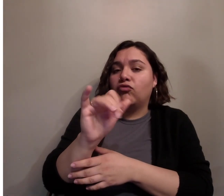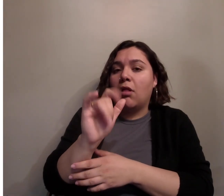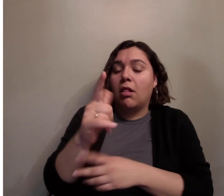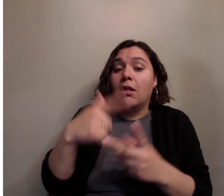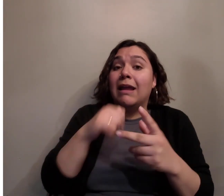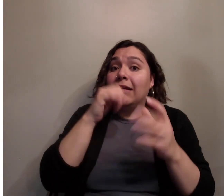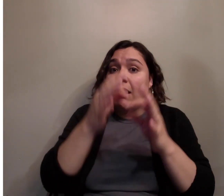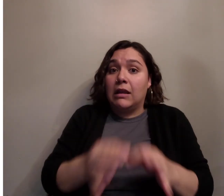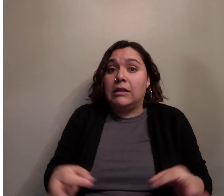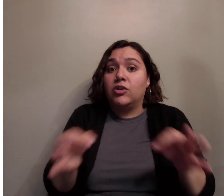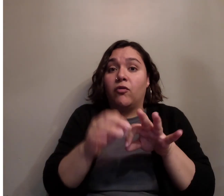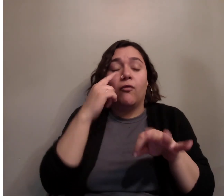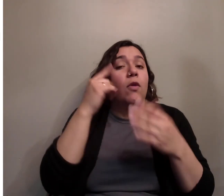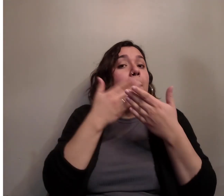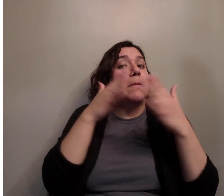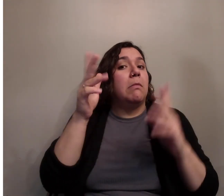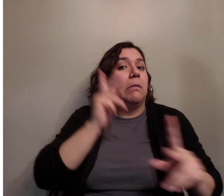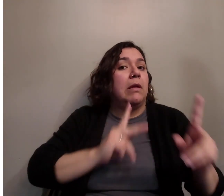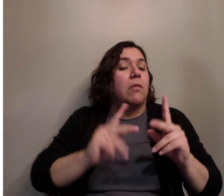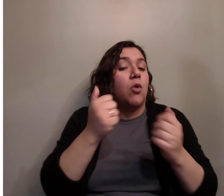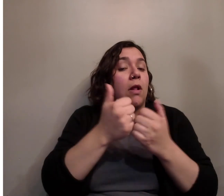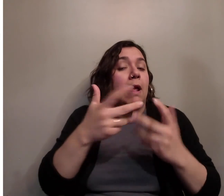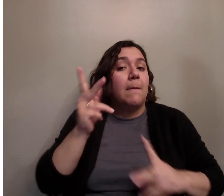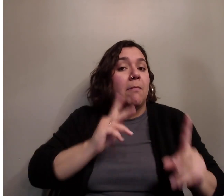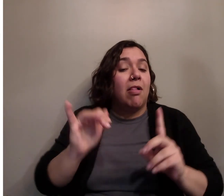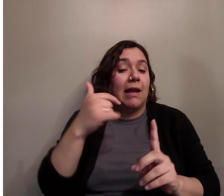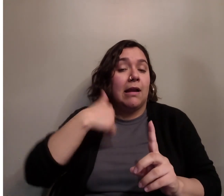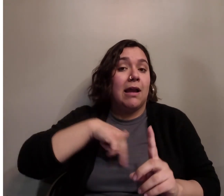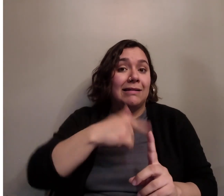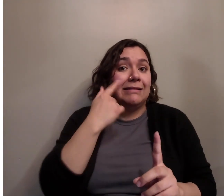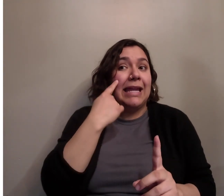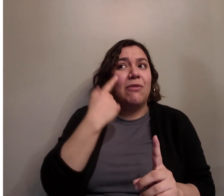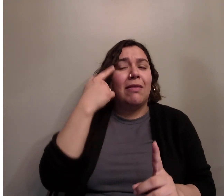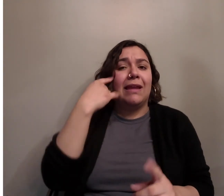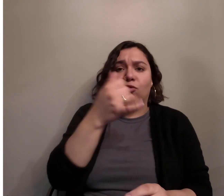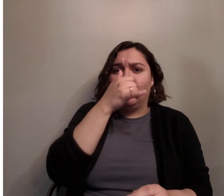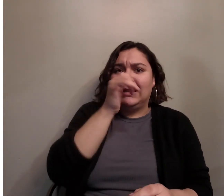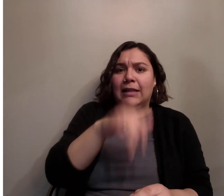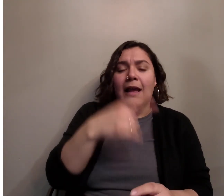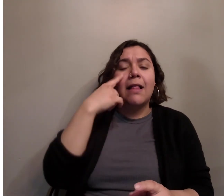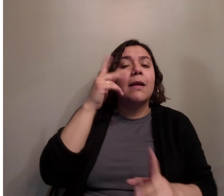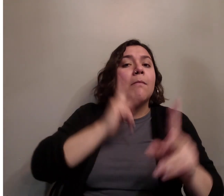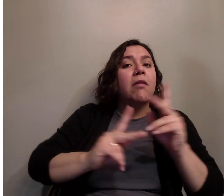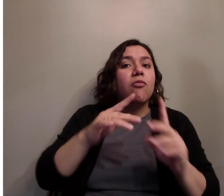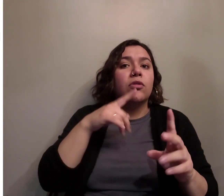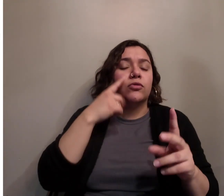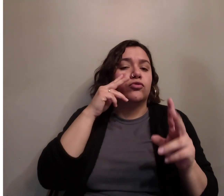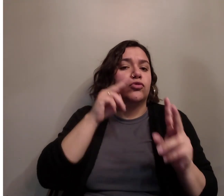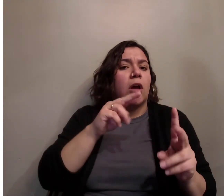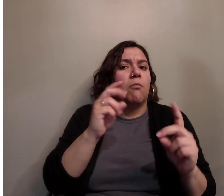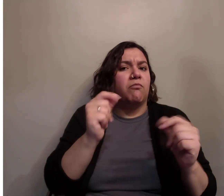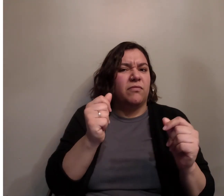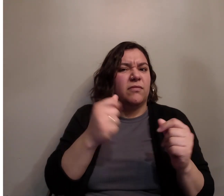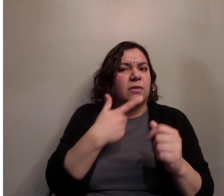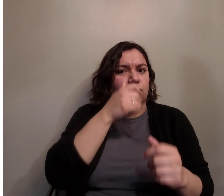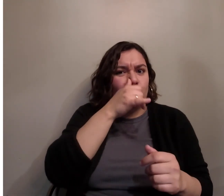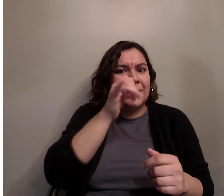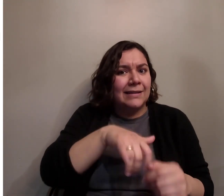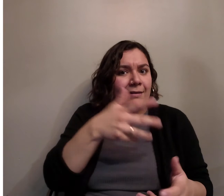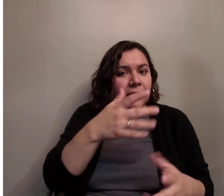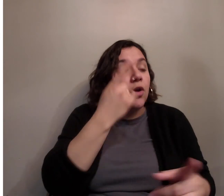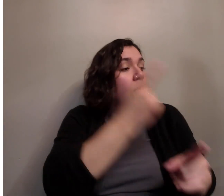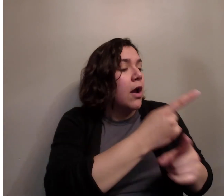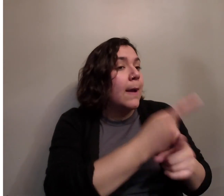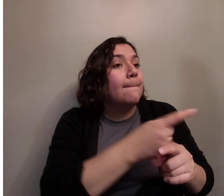workers, I think just to the public consciousness, without people like us saying that we think it's ridiculous, I think people saw very quickly